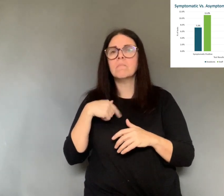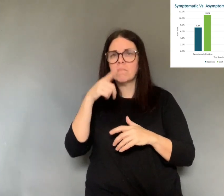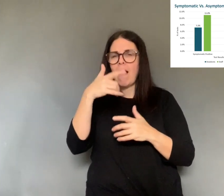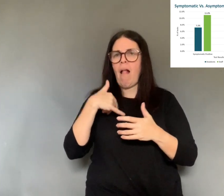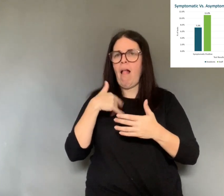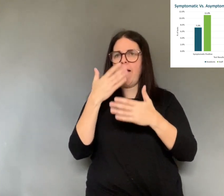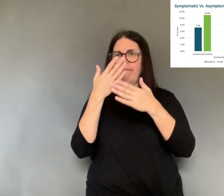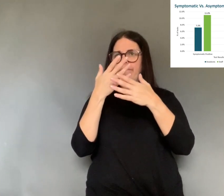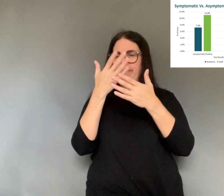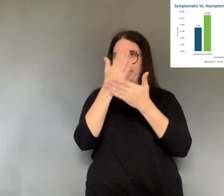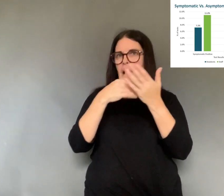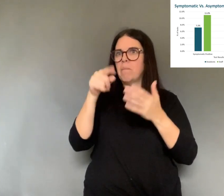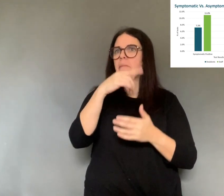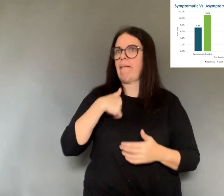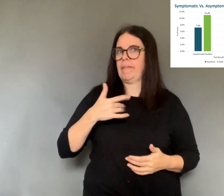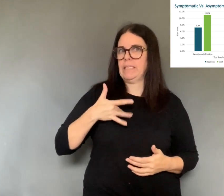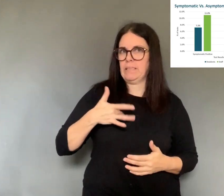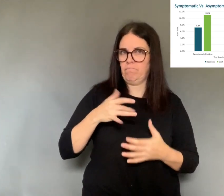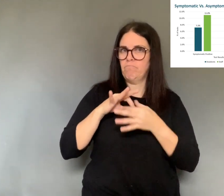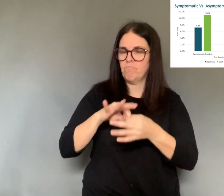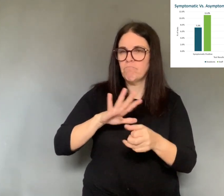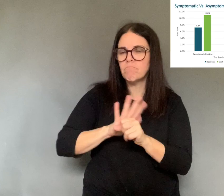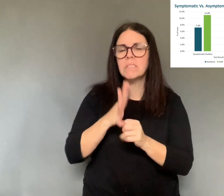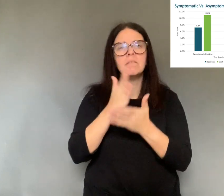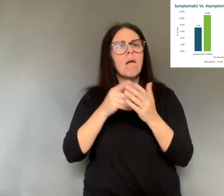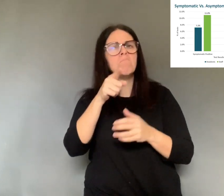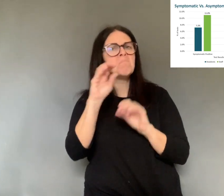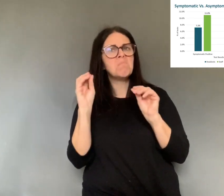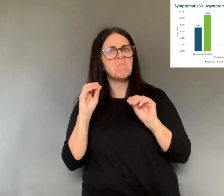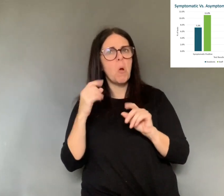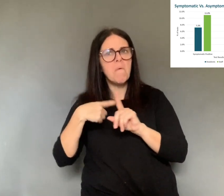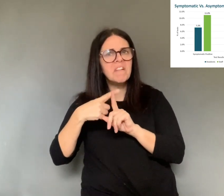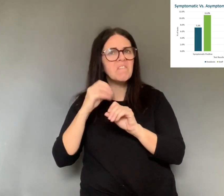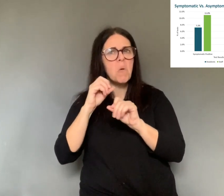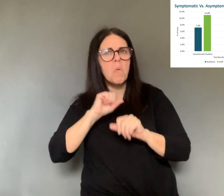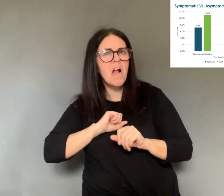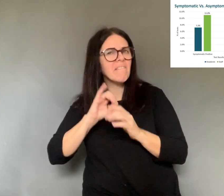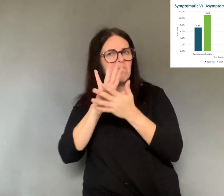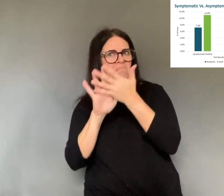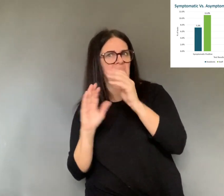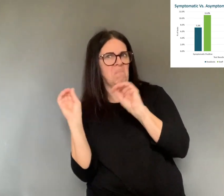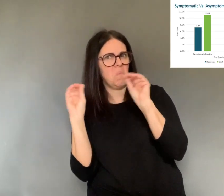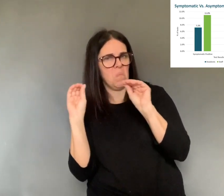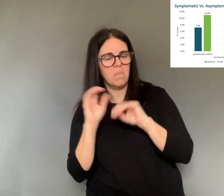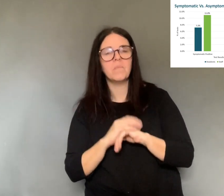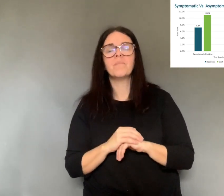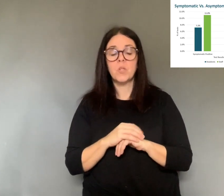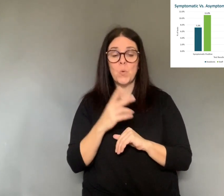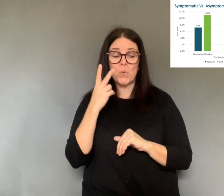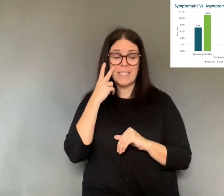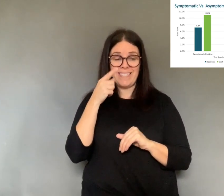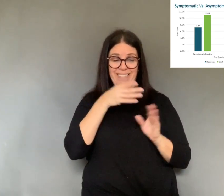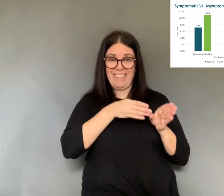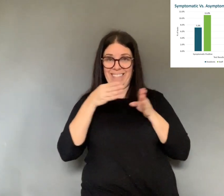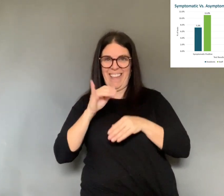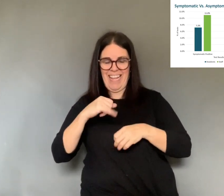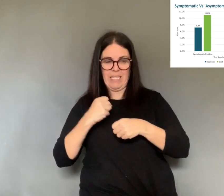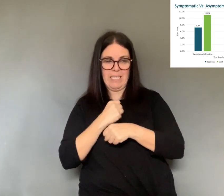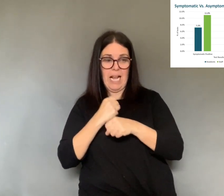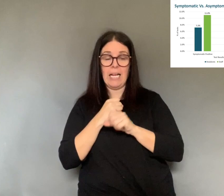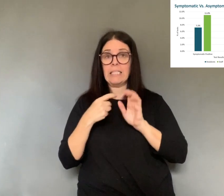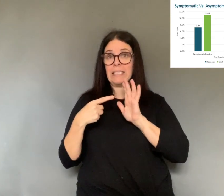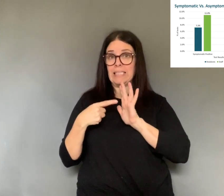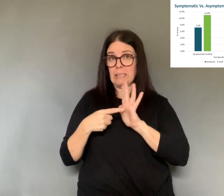asymptomatic individuals in these facilities. As you can see, that there's a significant variation between symptomatic staff and